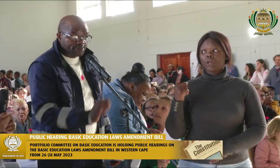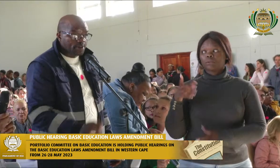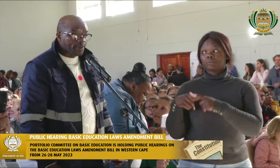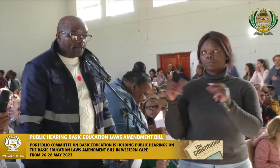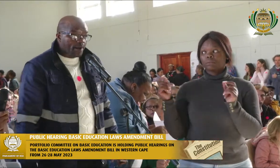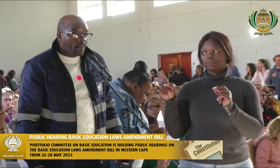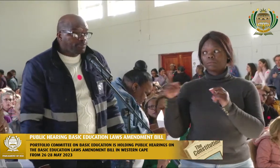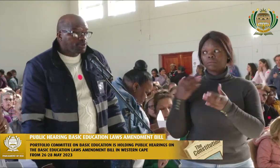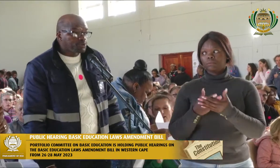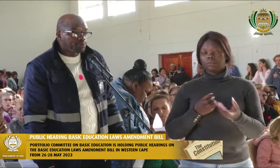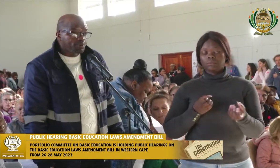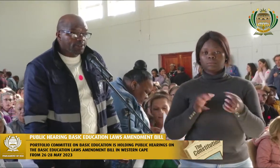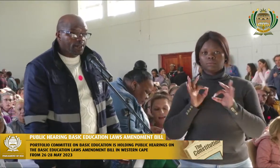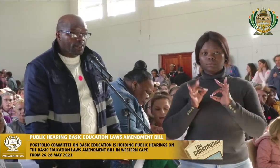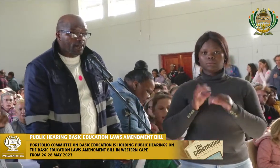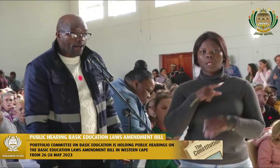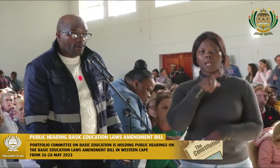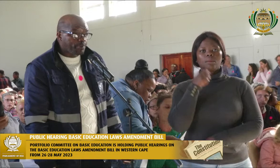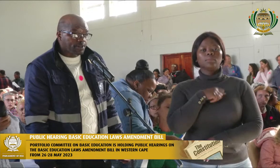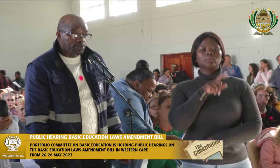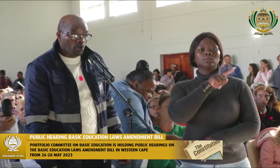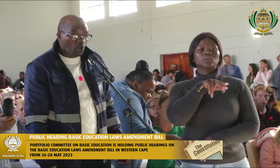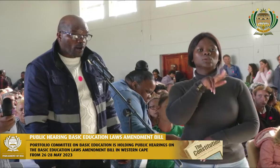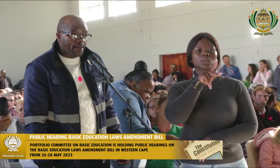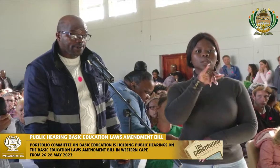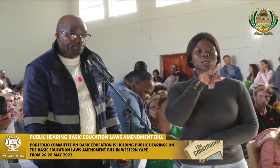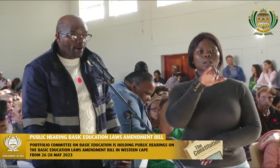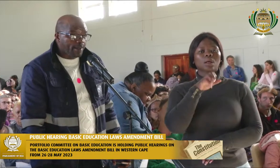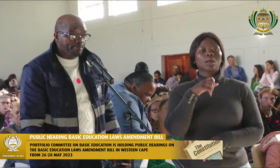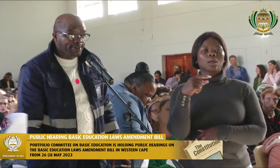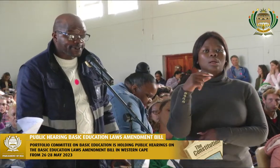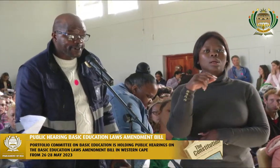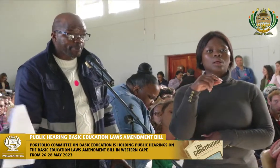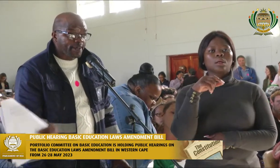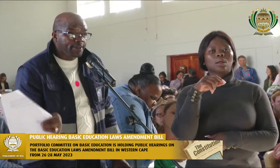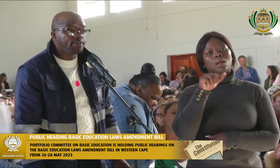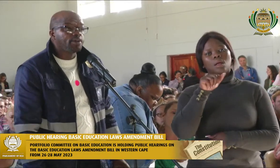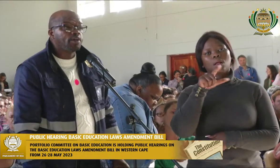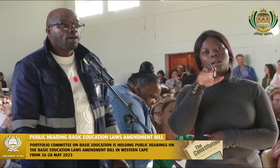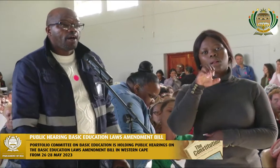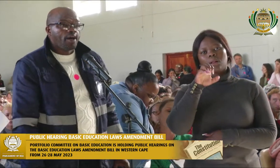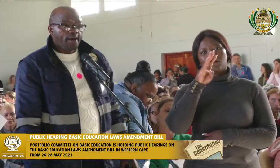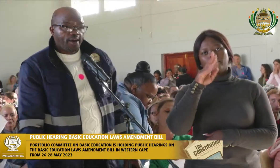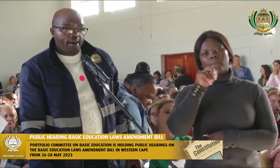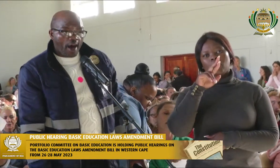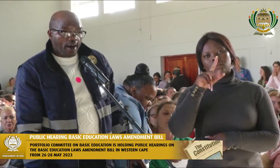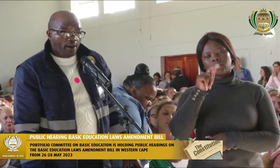All right. Igama lam ndinguzukile Albert Rorwana ndiphuma ePlatin the Pain.